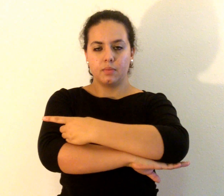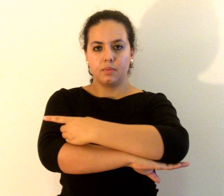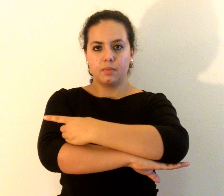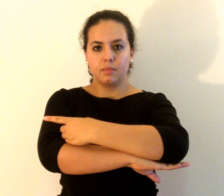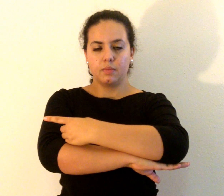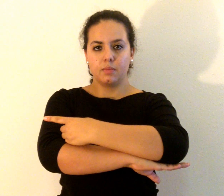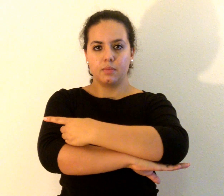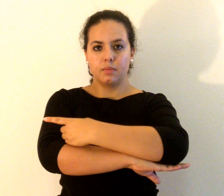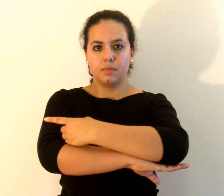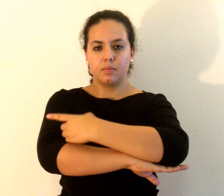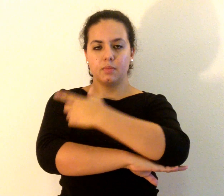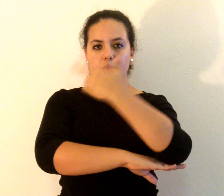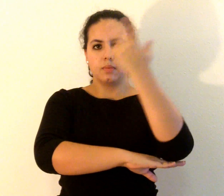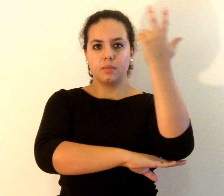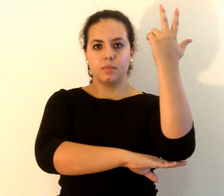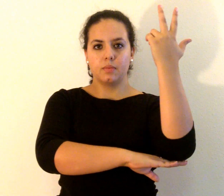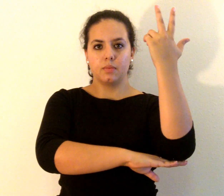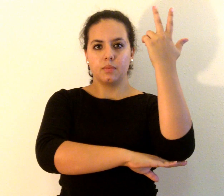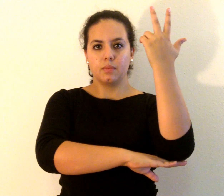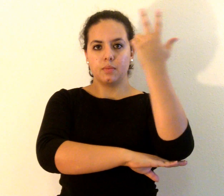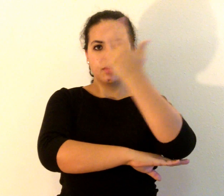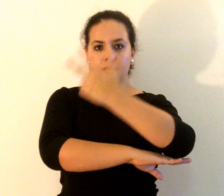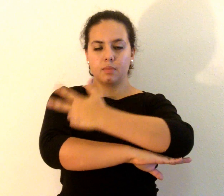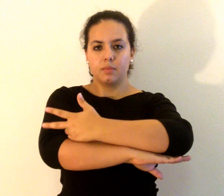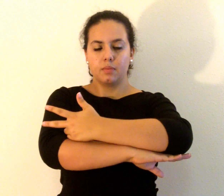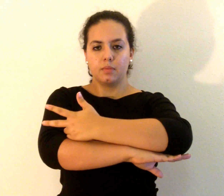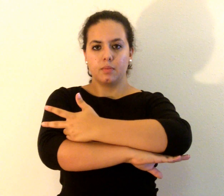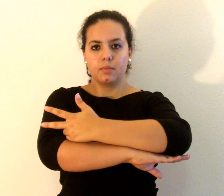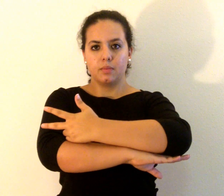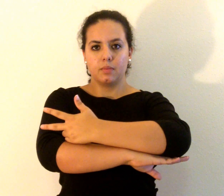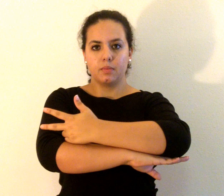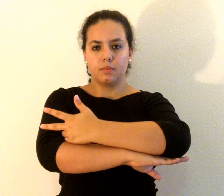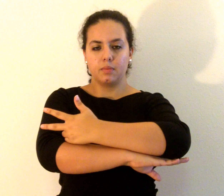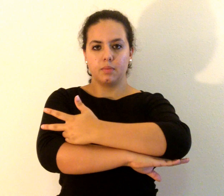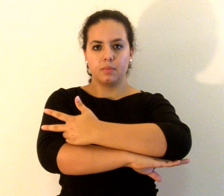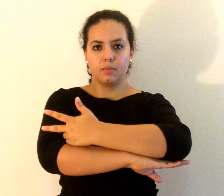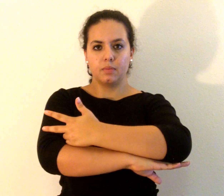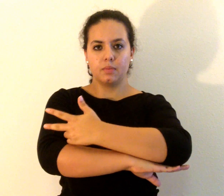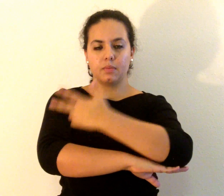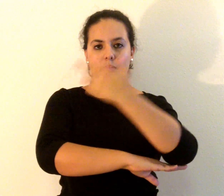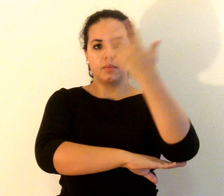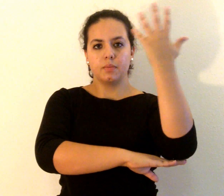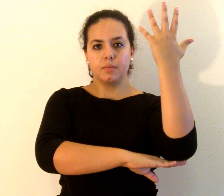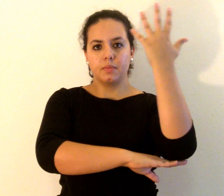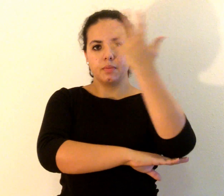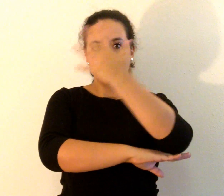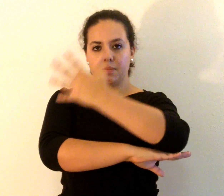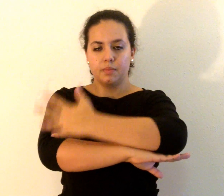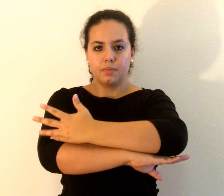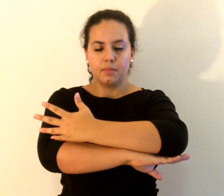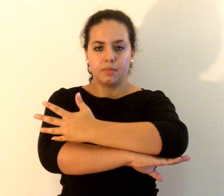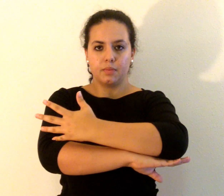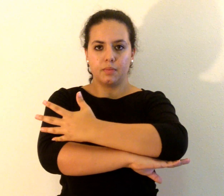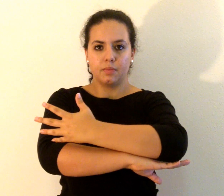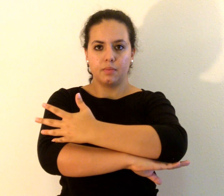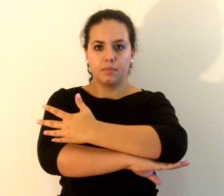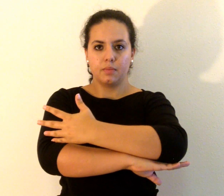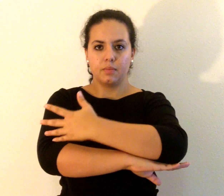But if we have 3 days, we're going to have 3 days. You can have 5 days. You can have 8